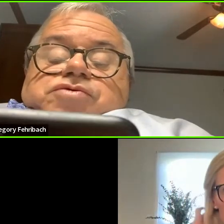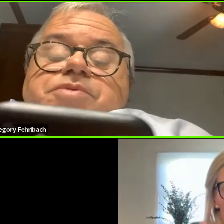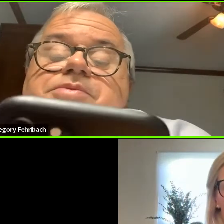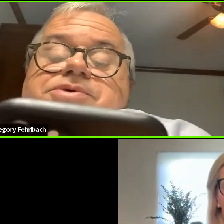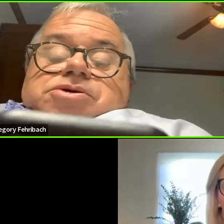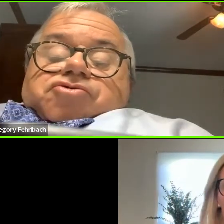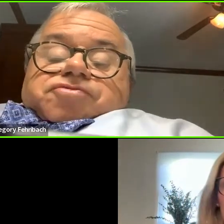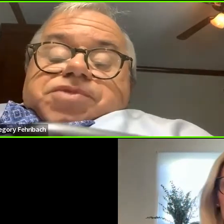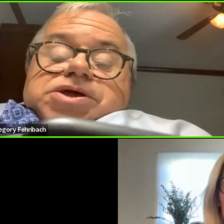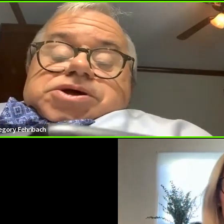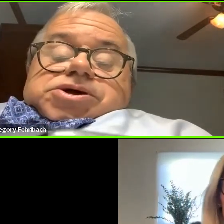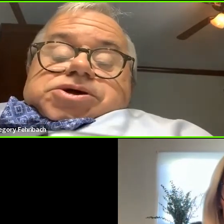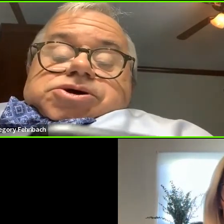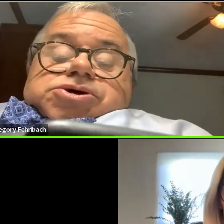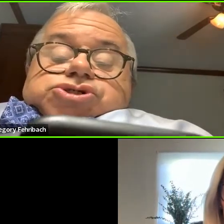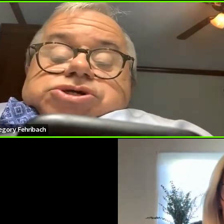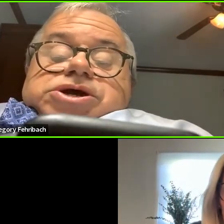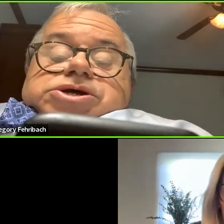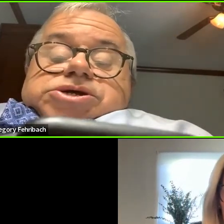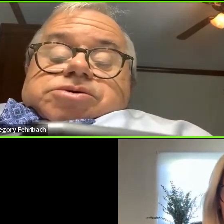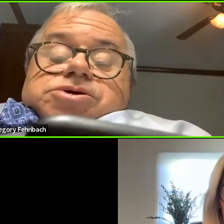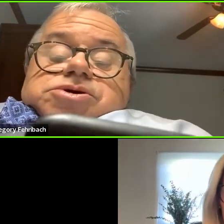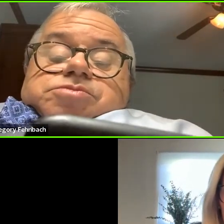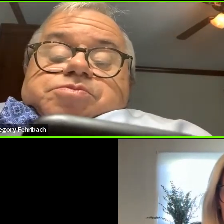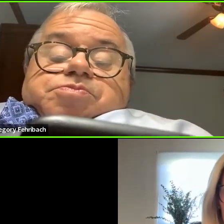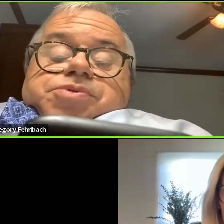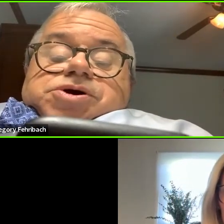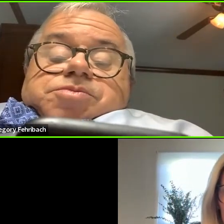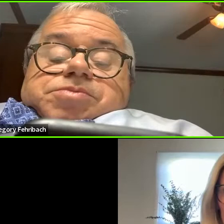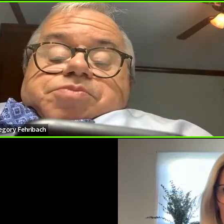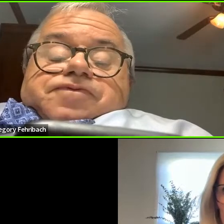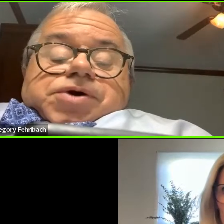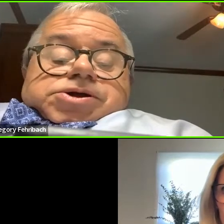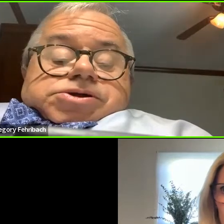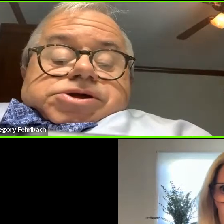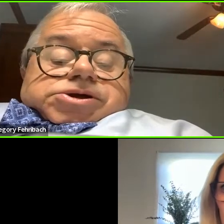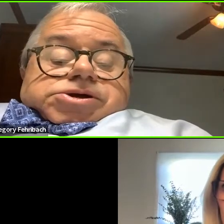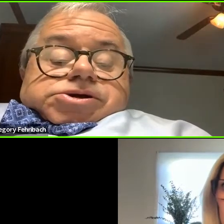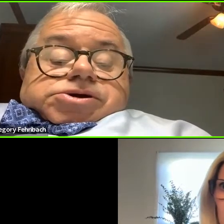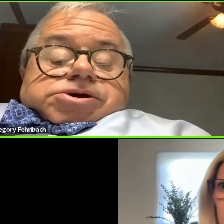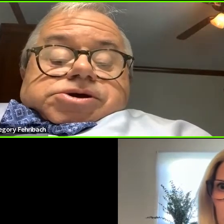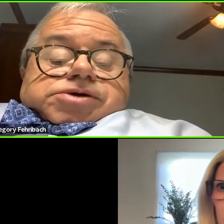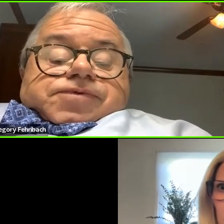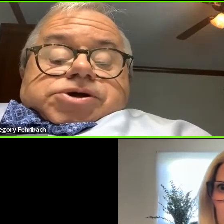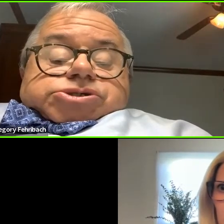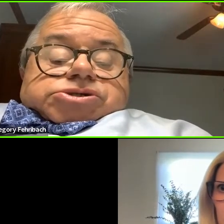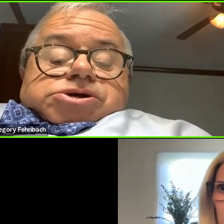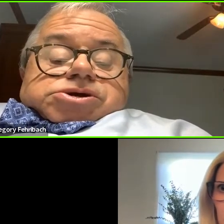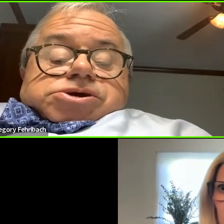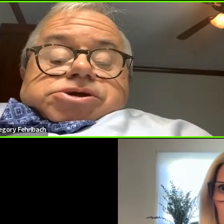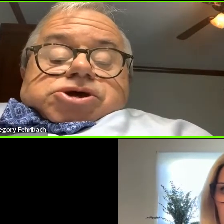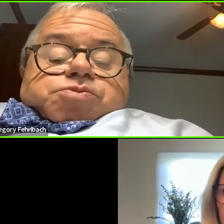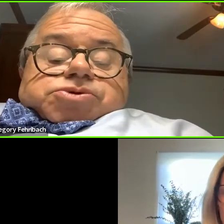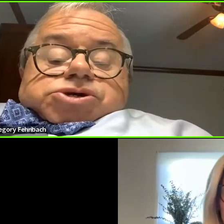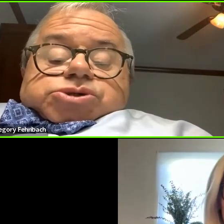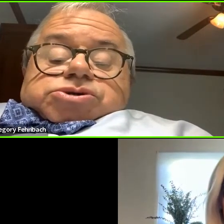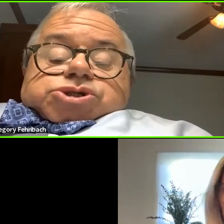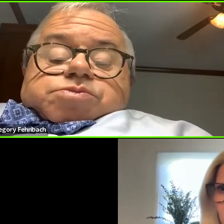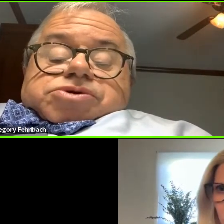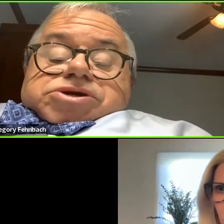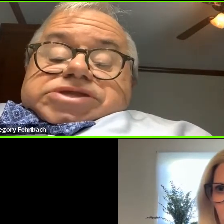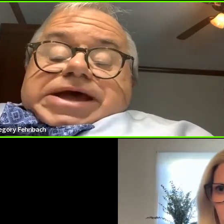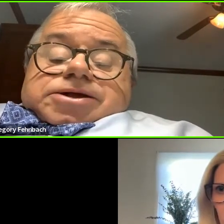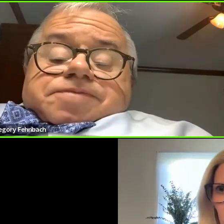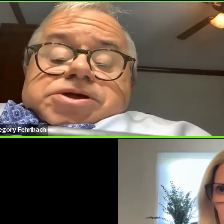Bloomberg School of Public Health. She has been provided advice and expertise